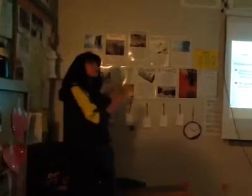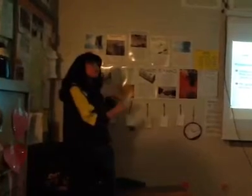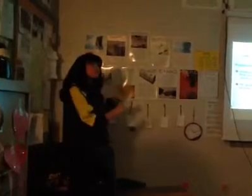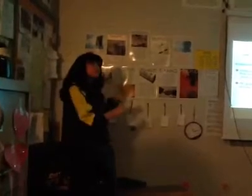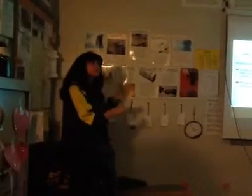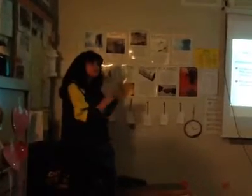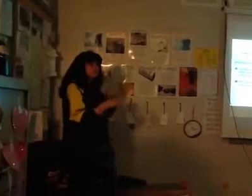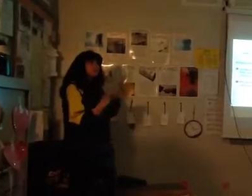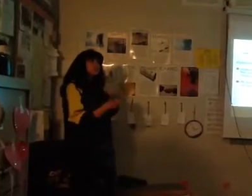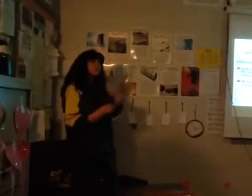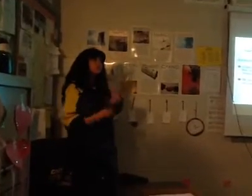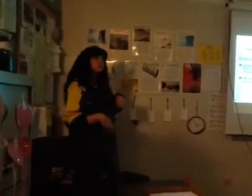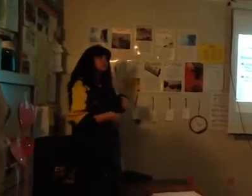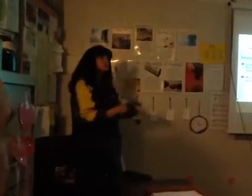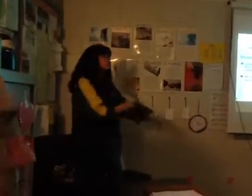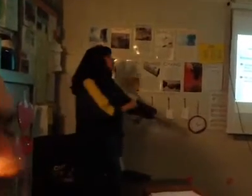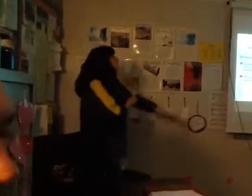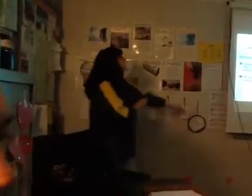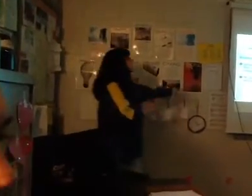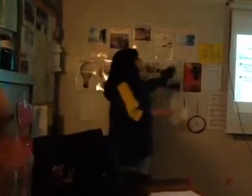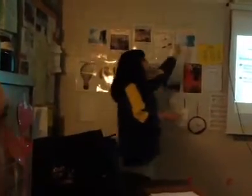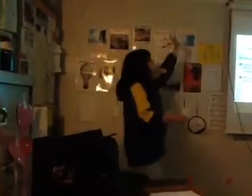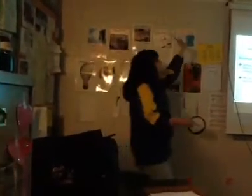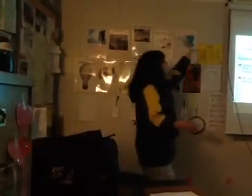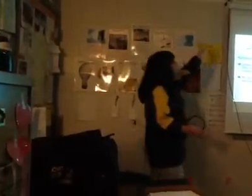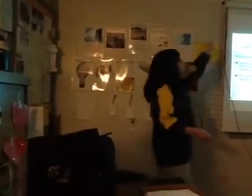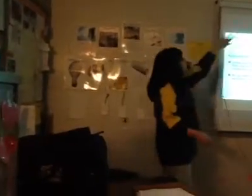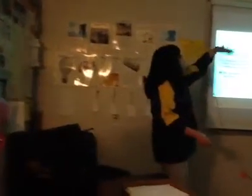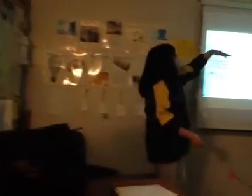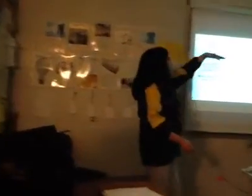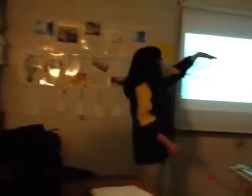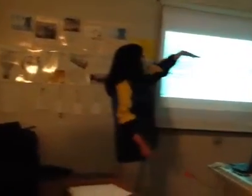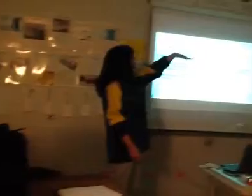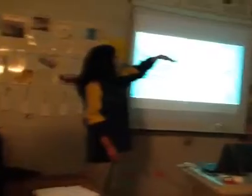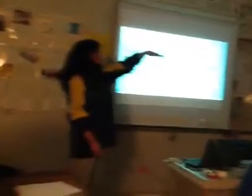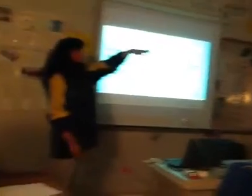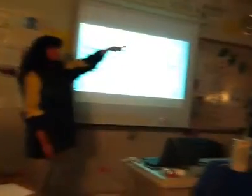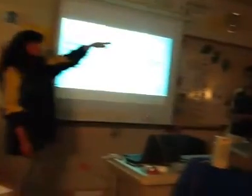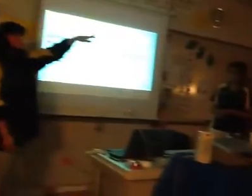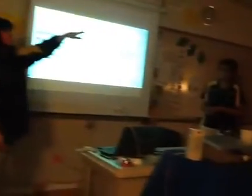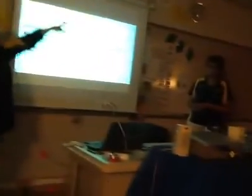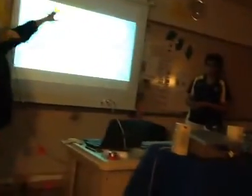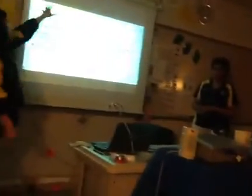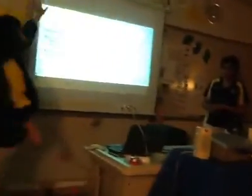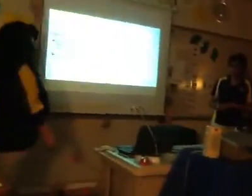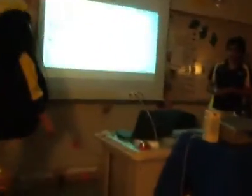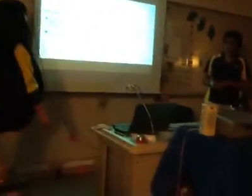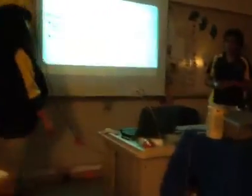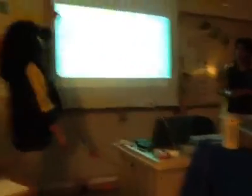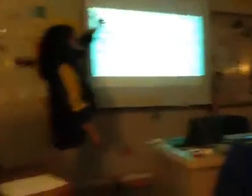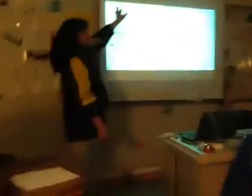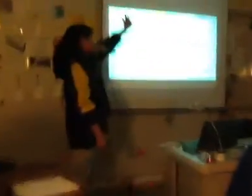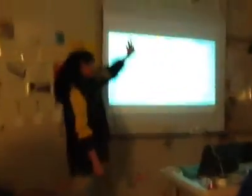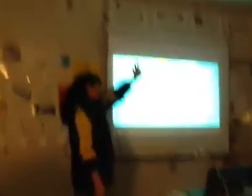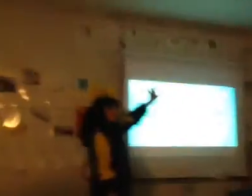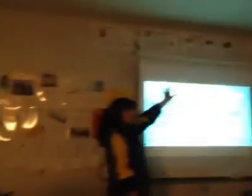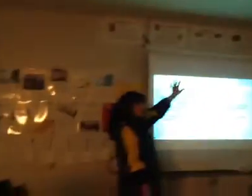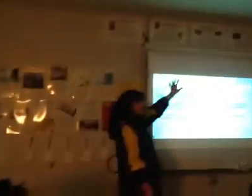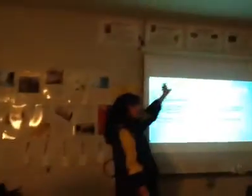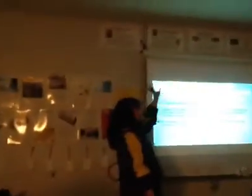you can practice, you know, throwing in 1 or 2. Also, the areas of interaction, these are the ones that this is what we